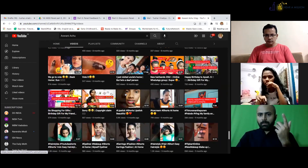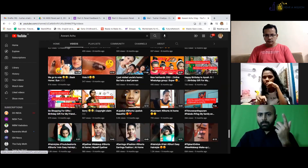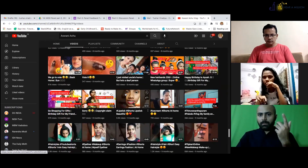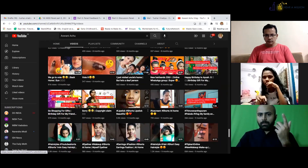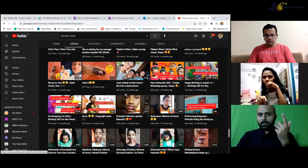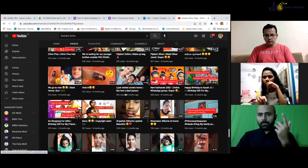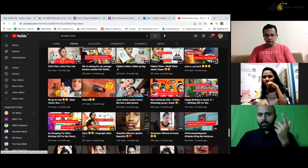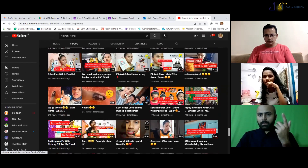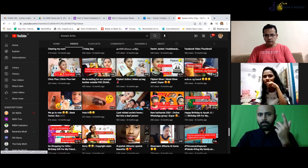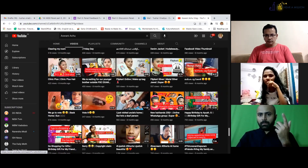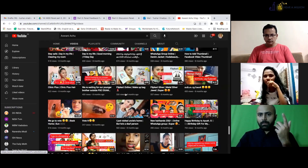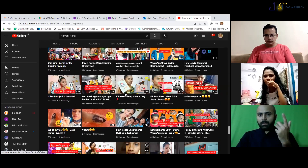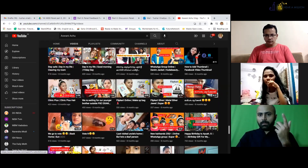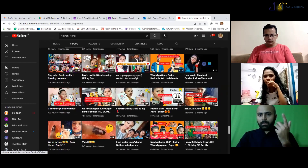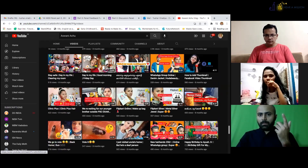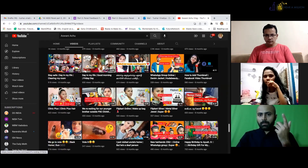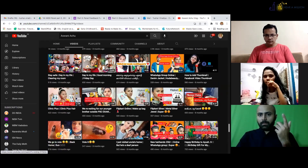more.